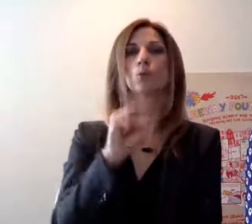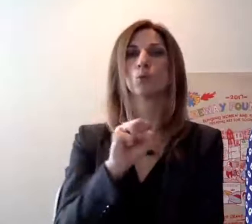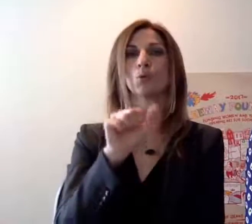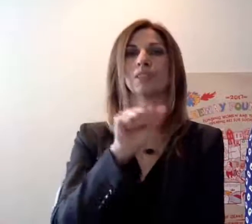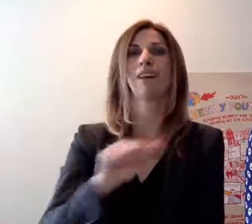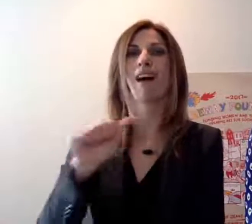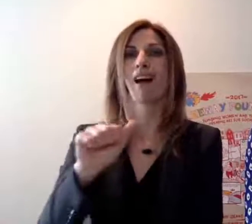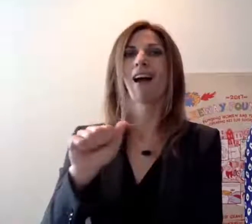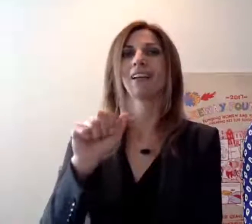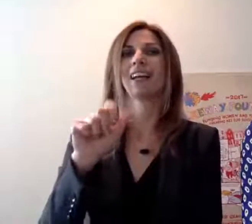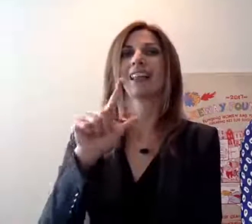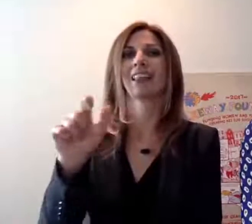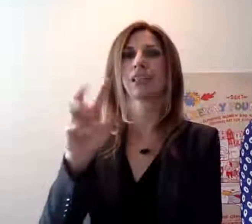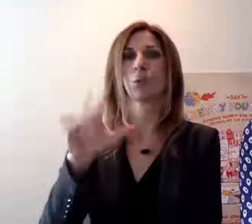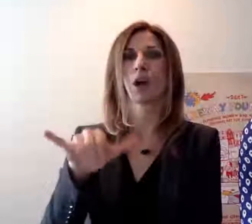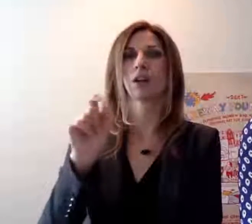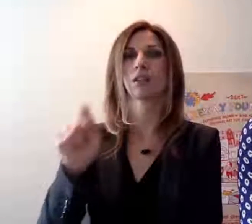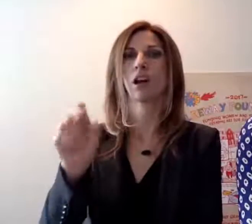news@leeway.org or tweet us.